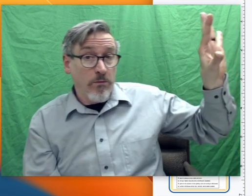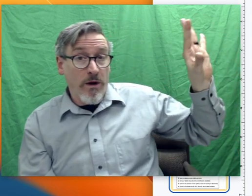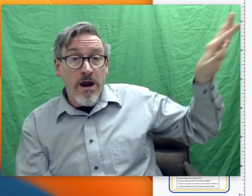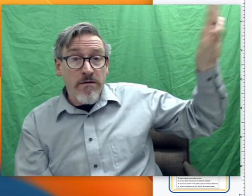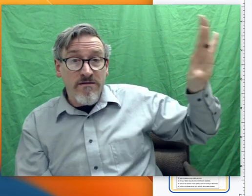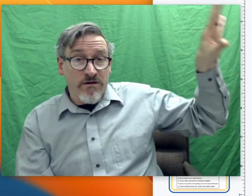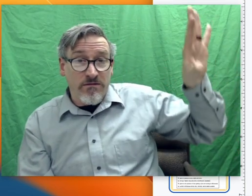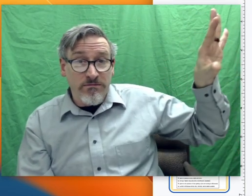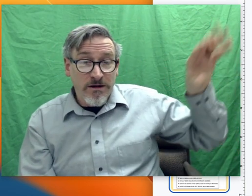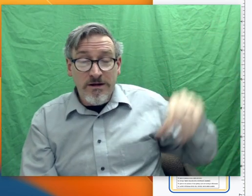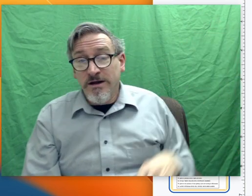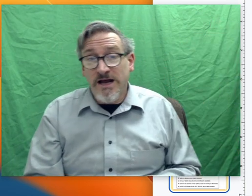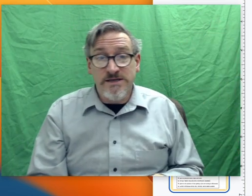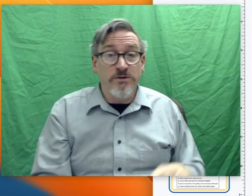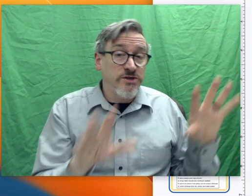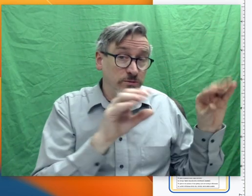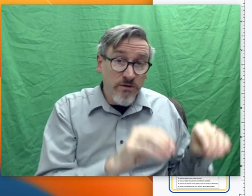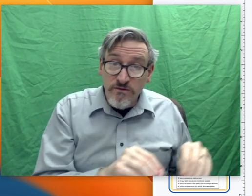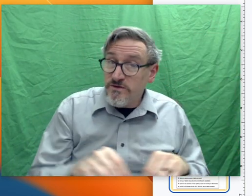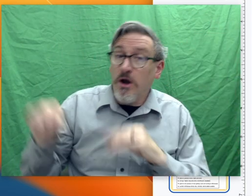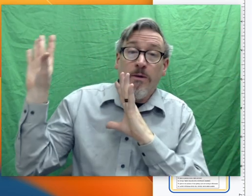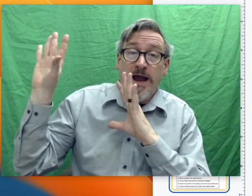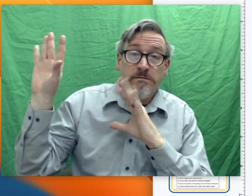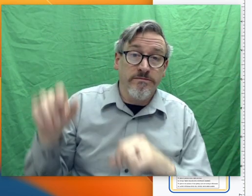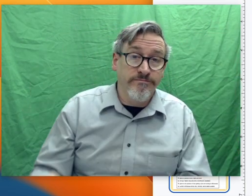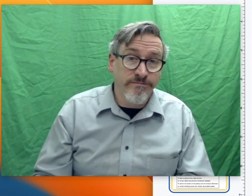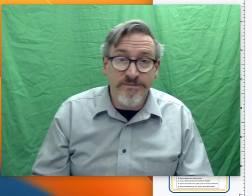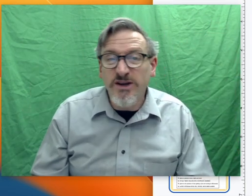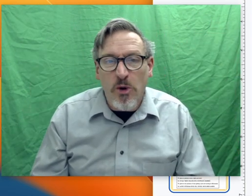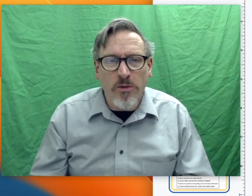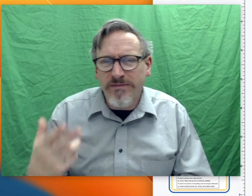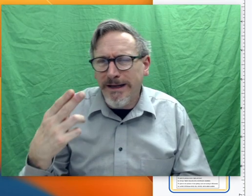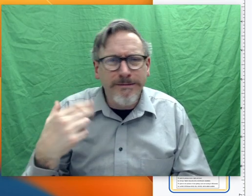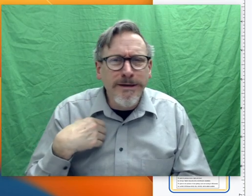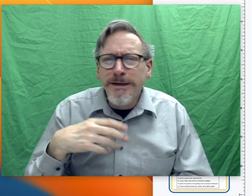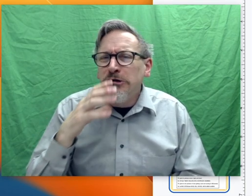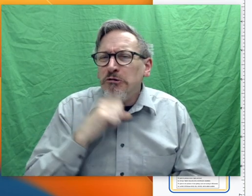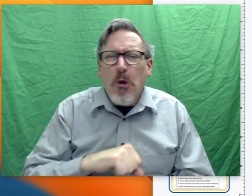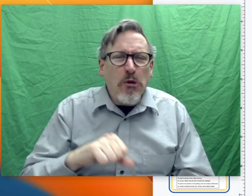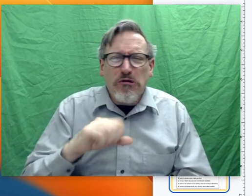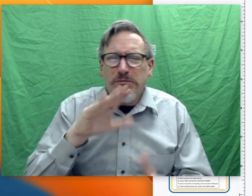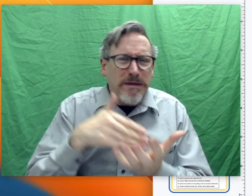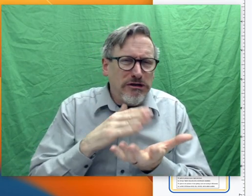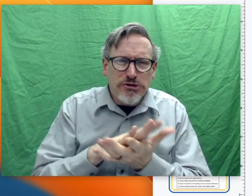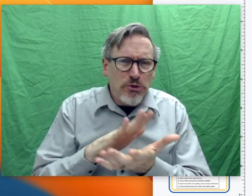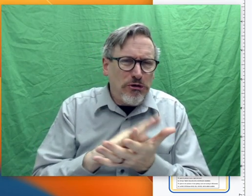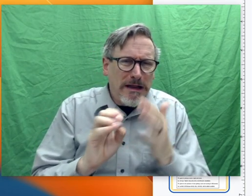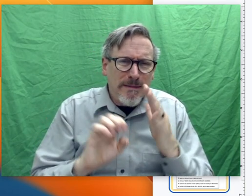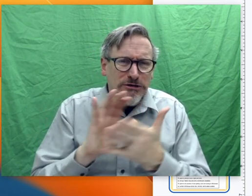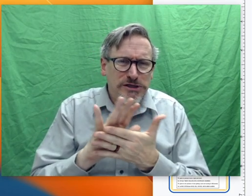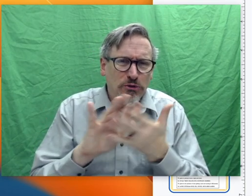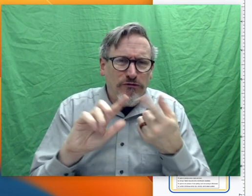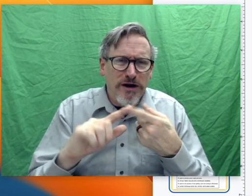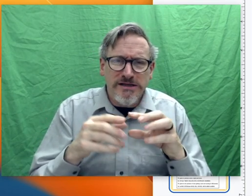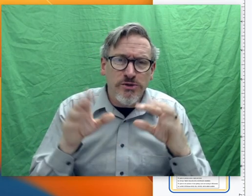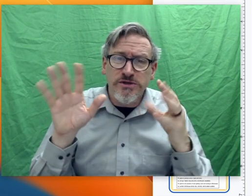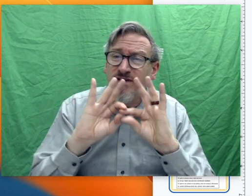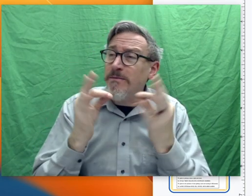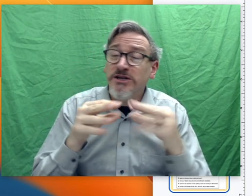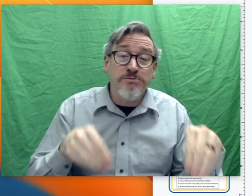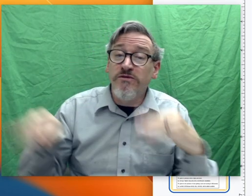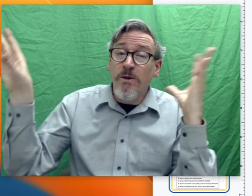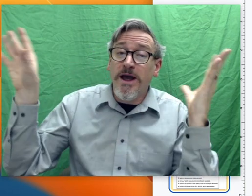from wherever, as opposed to moved away. You know, like old middle school, elementary school friends